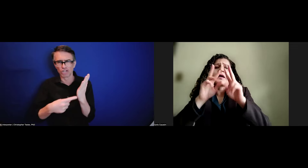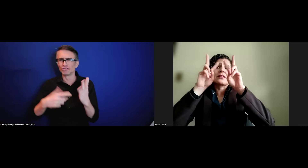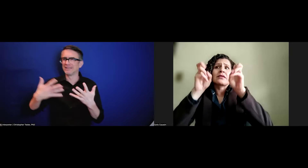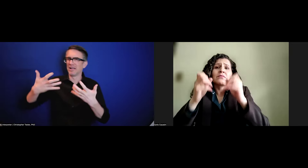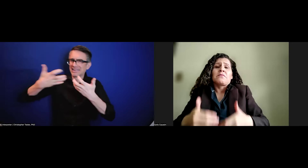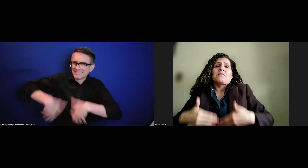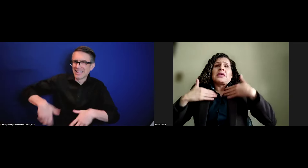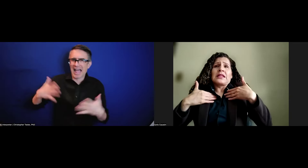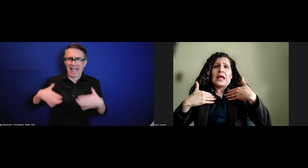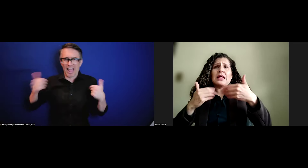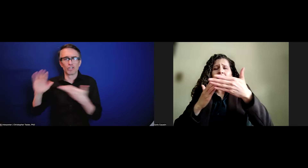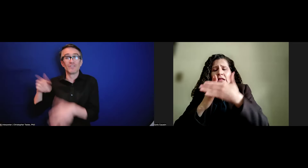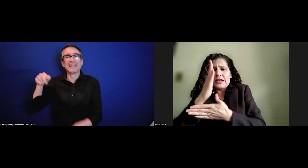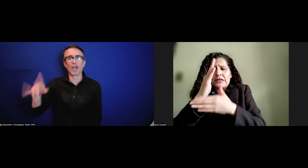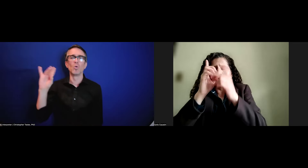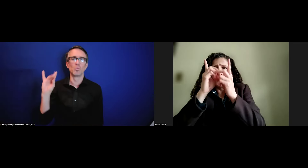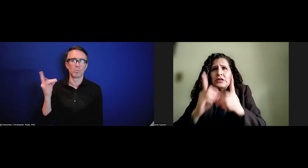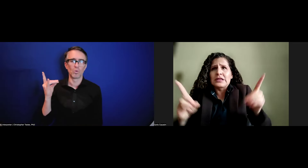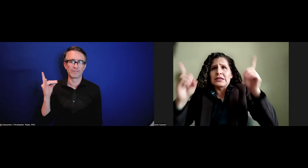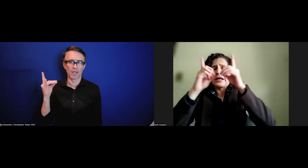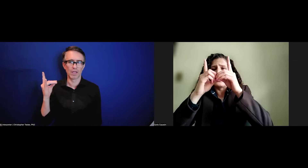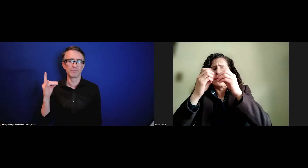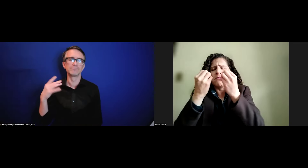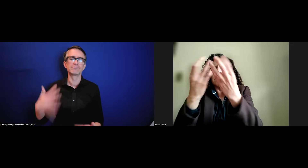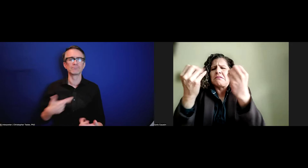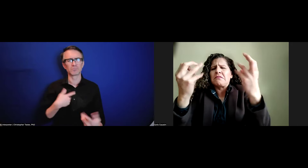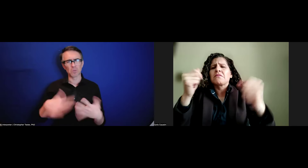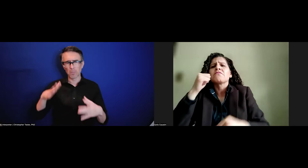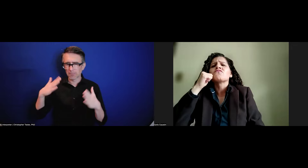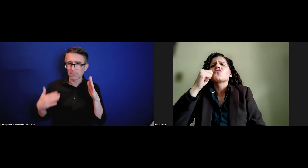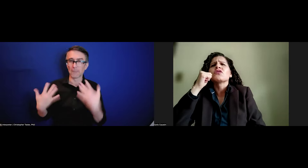of accessibility to talk about the reality of the human rights of deaf women in Bolivia.